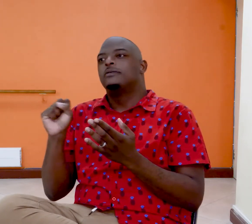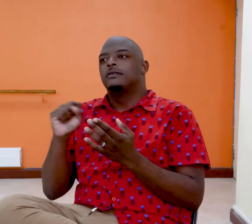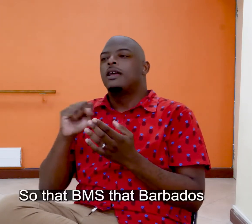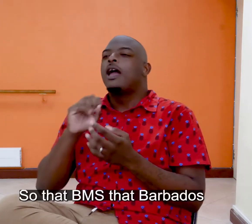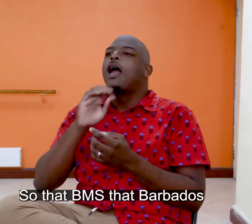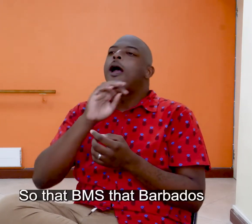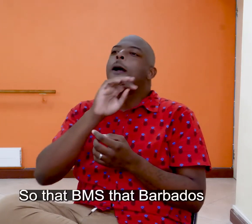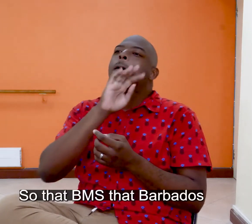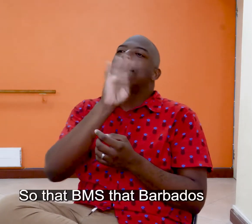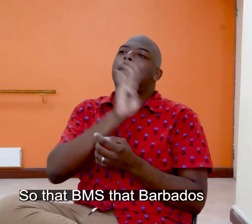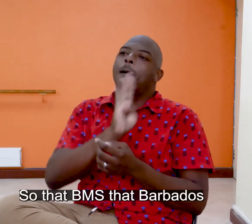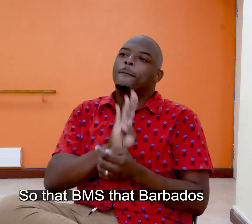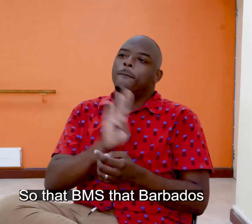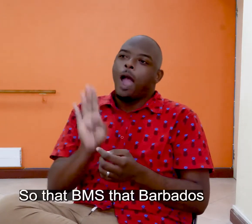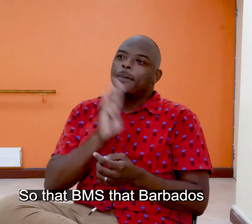So that BMS, that Barbados